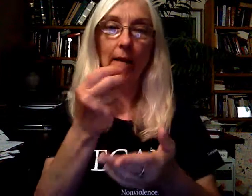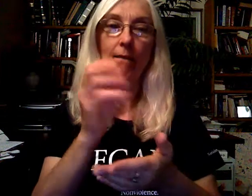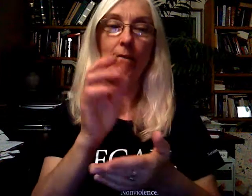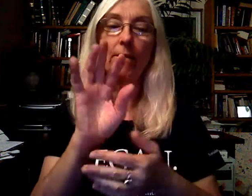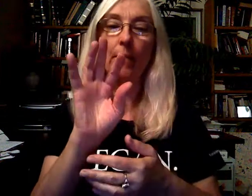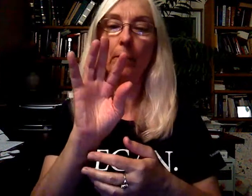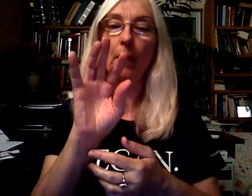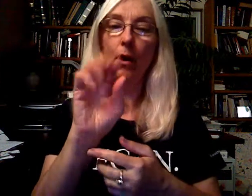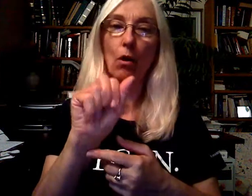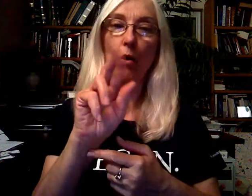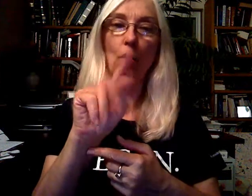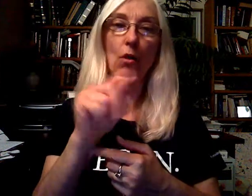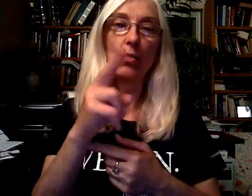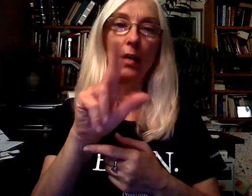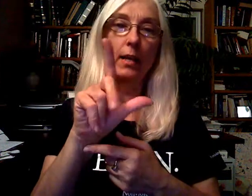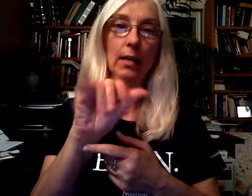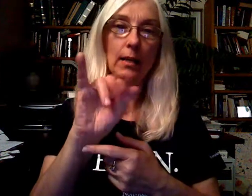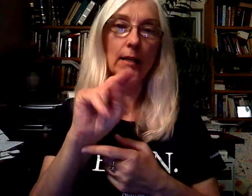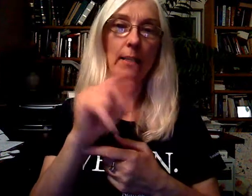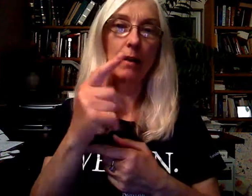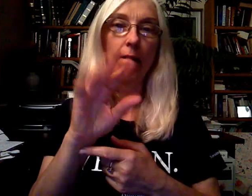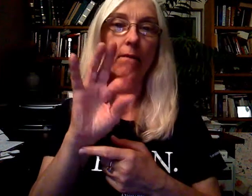Evolve. Adapt.